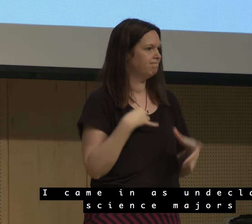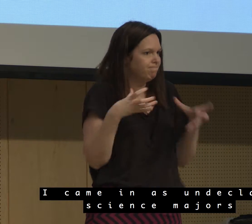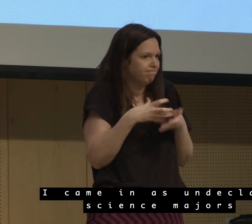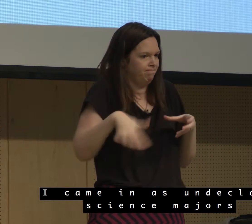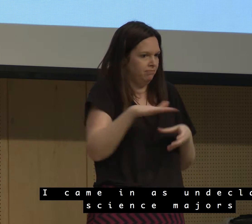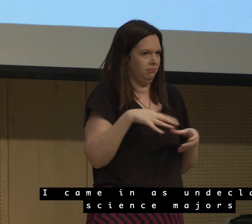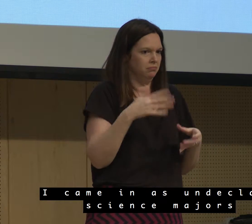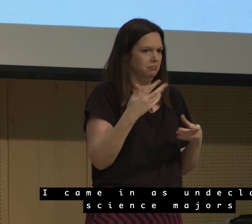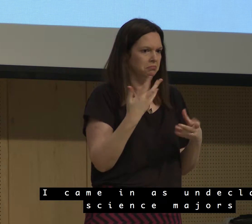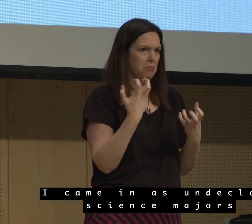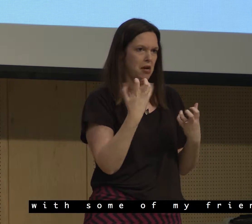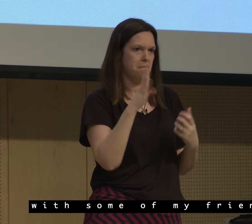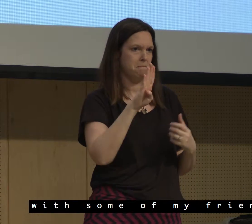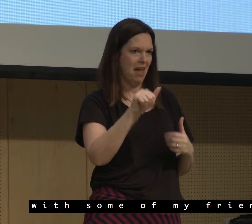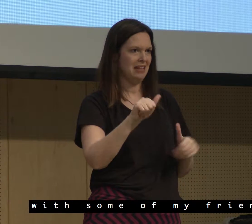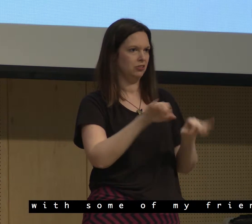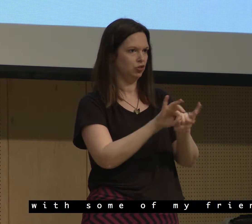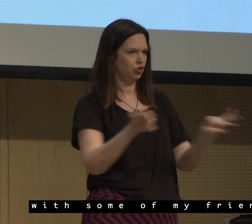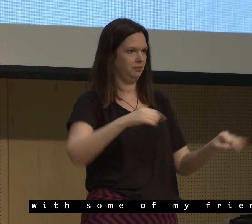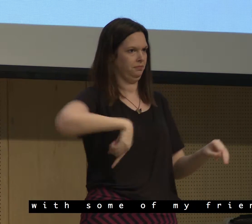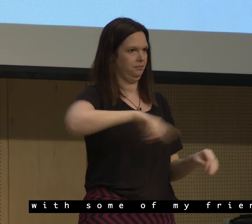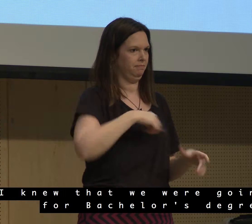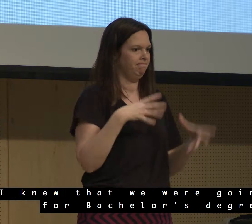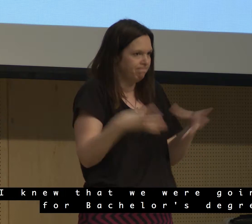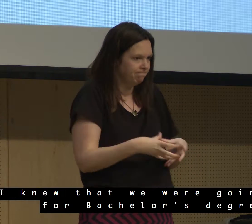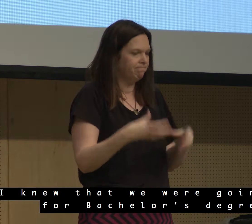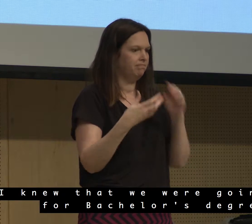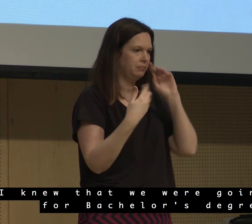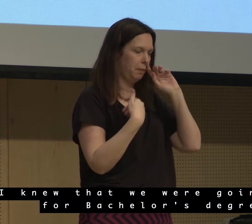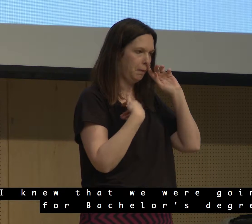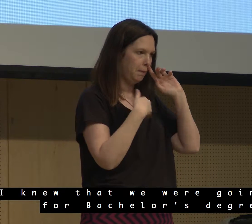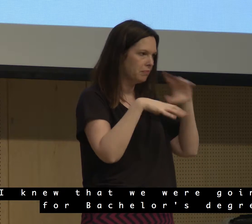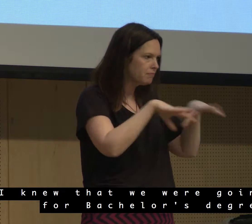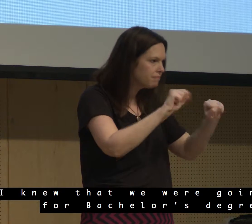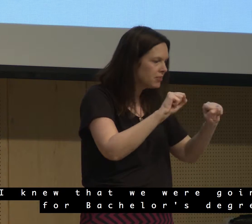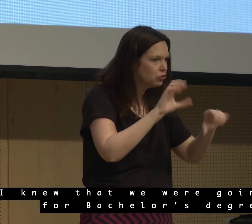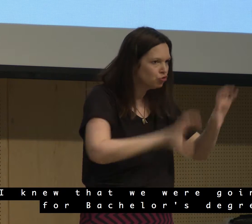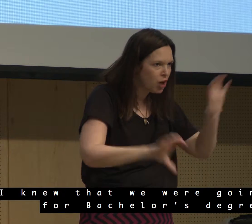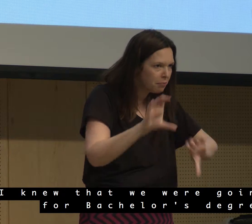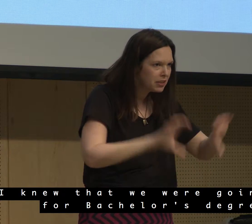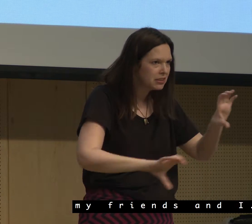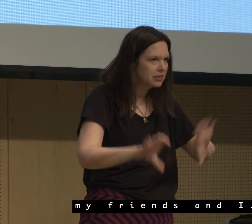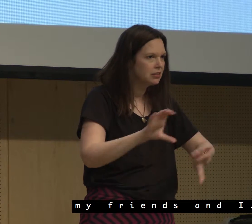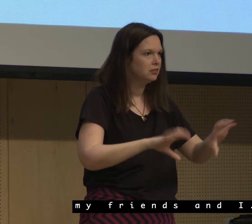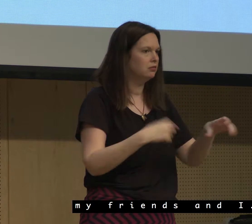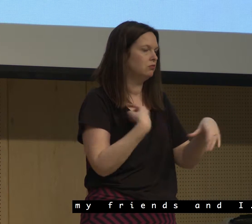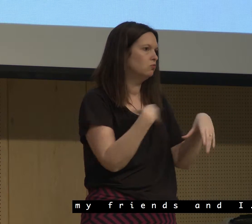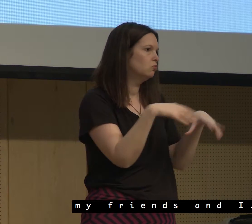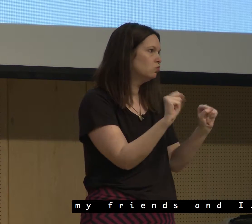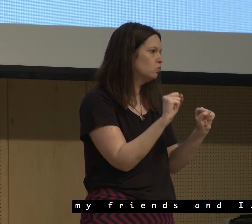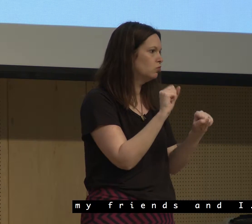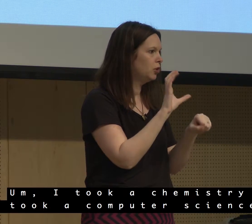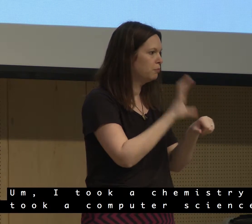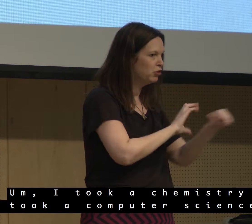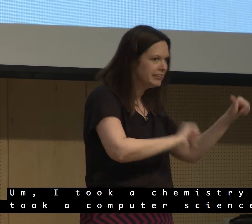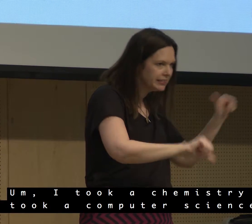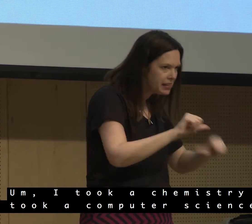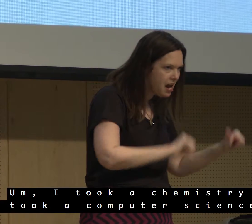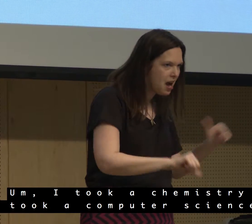as undeclared science majors with some of my friends. I knew that we were going to go for bachelor's degrees, my friends and I. I took a chemistry class,